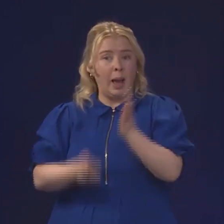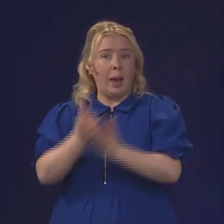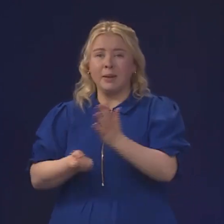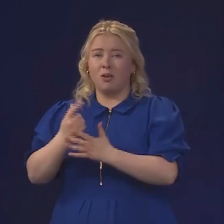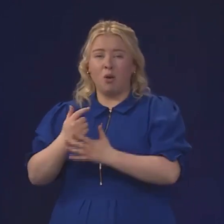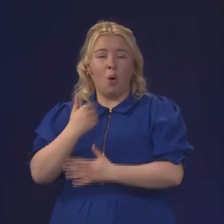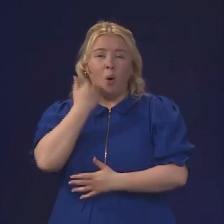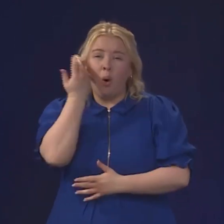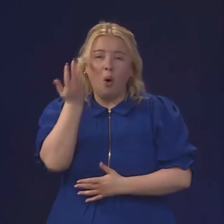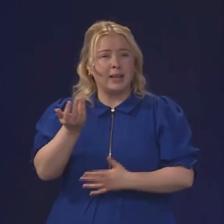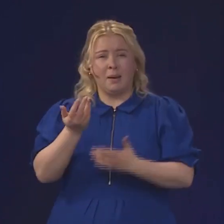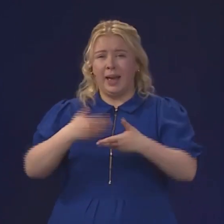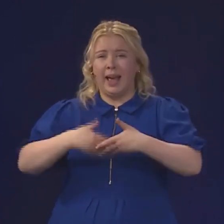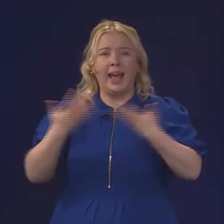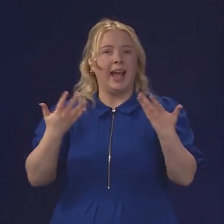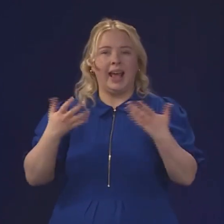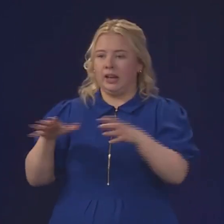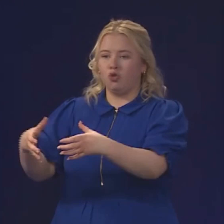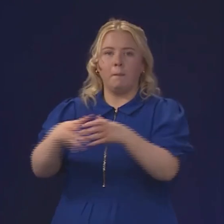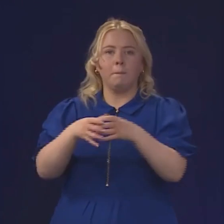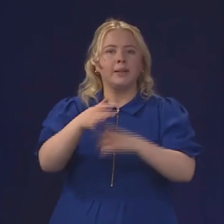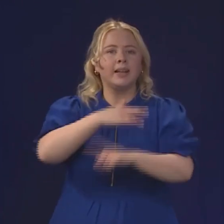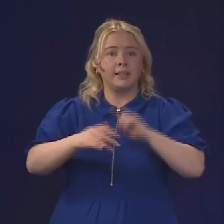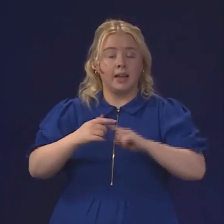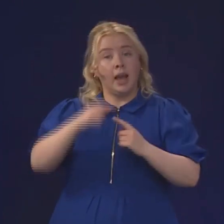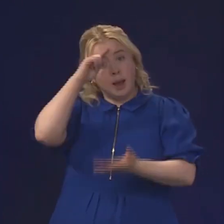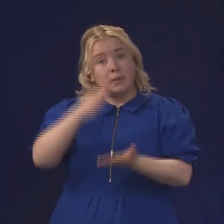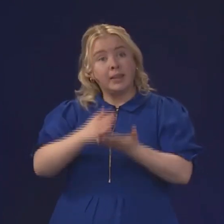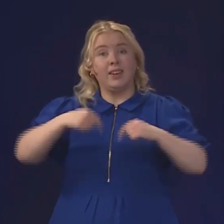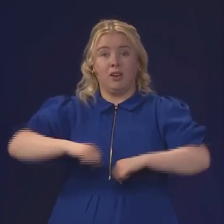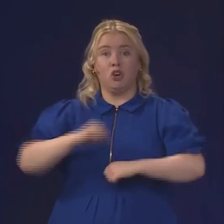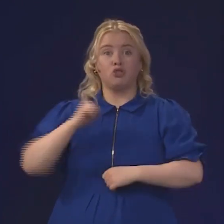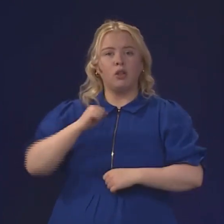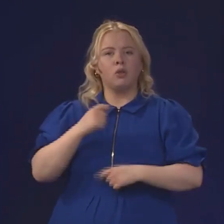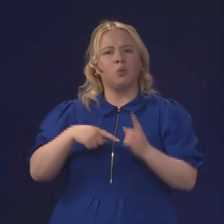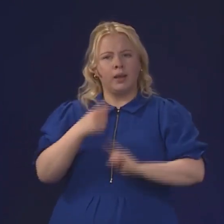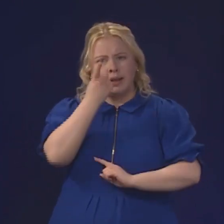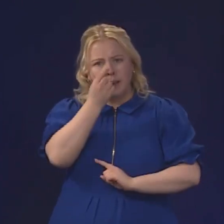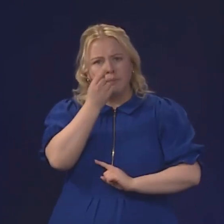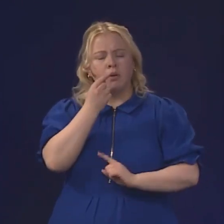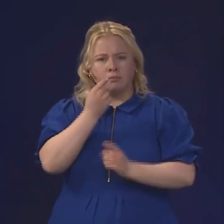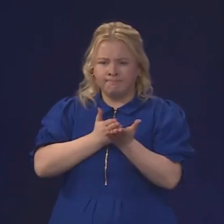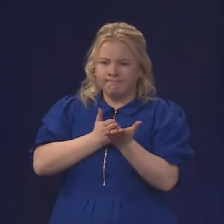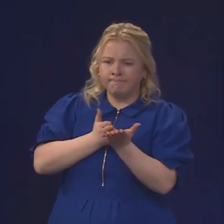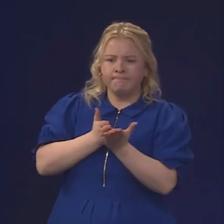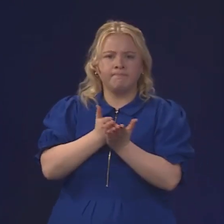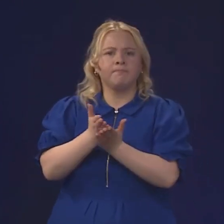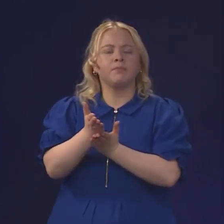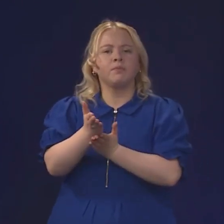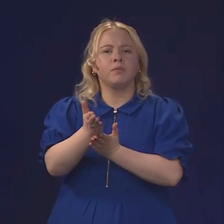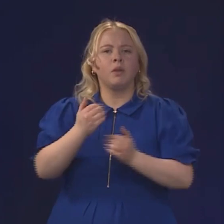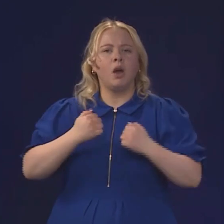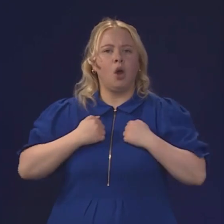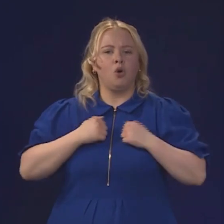walk of life, and I believe in a mature democracy like Scotland is, we are perfectly capable of navigating our way